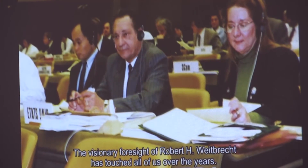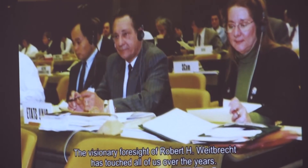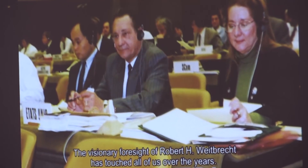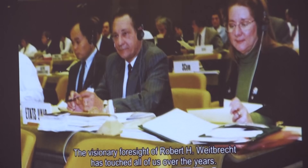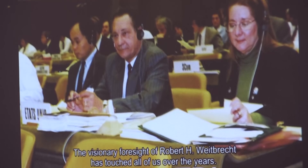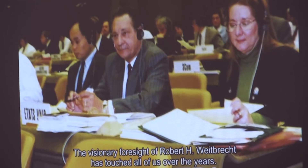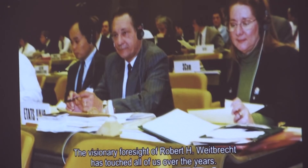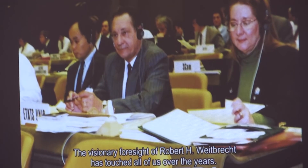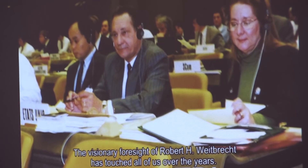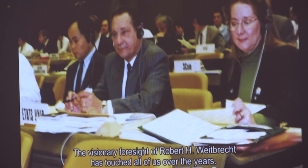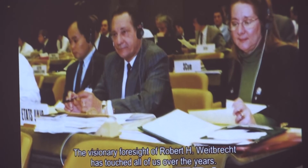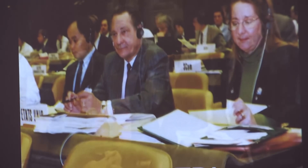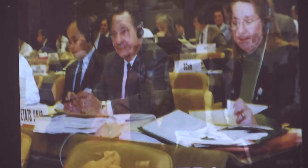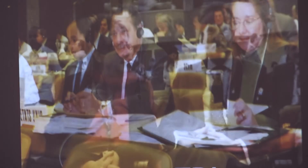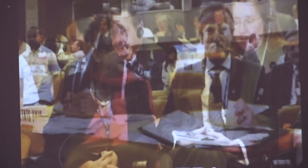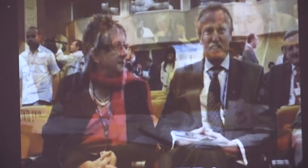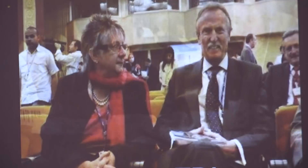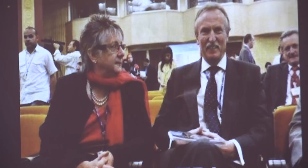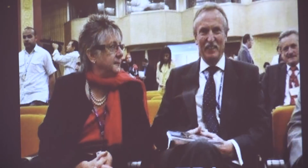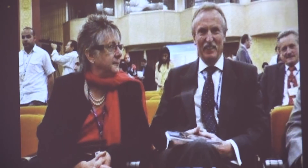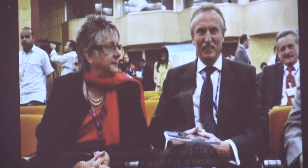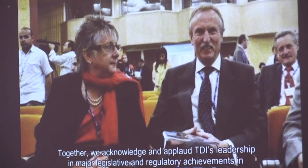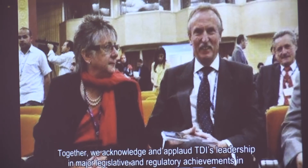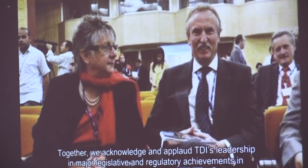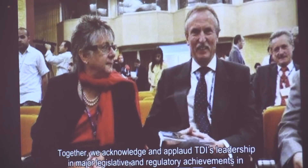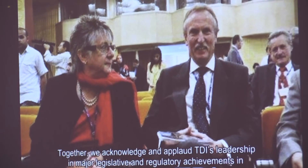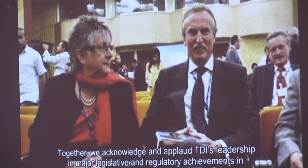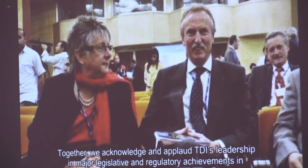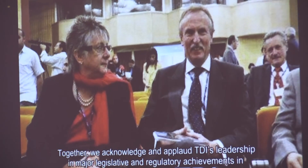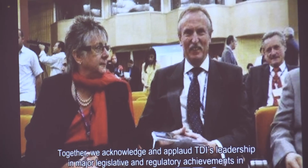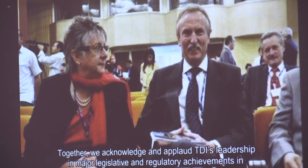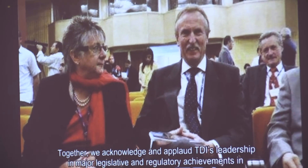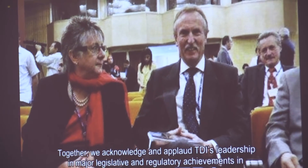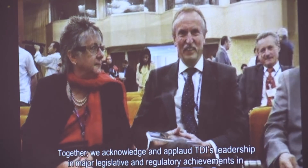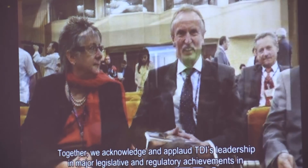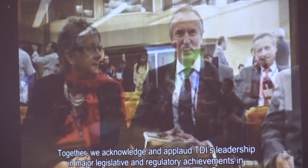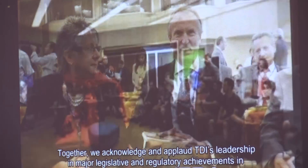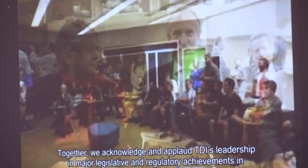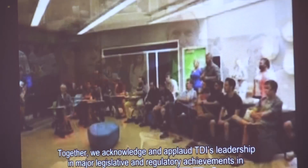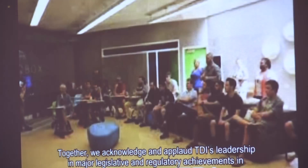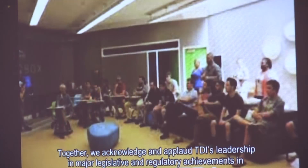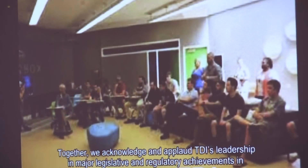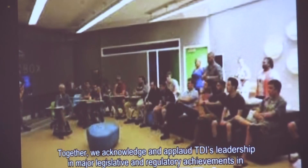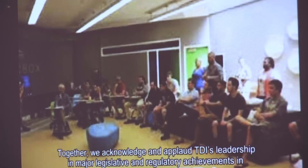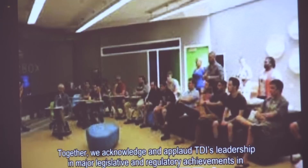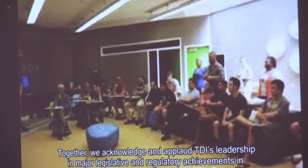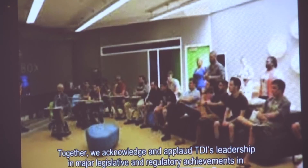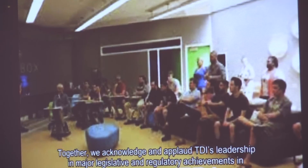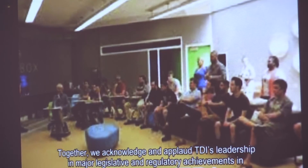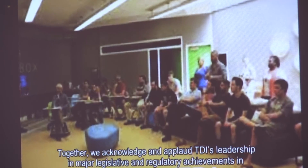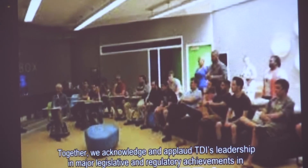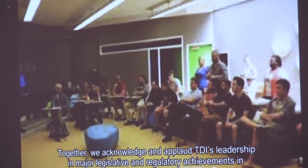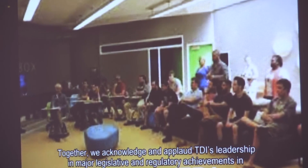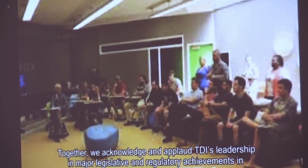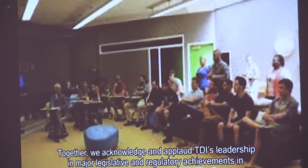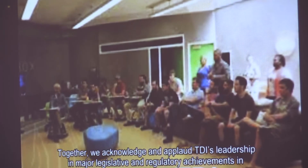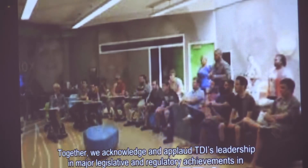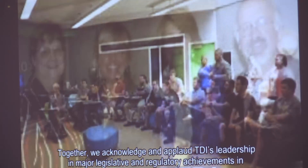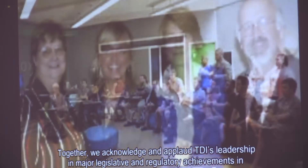of us over the years. Together, we acknowledge and applaud TDI's leadership and major legislative and regulatory achievements